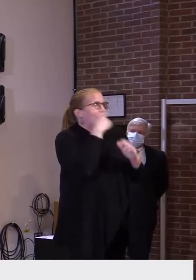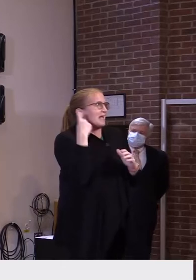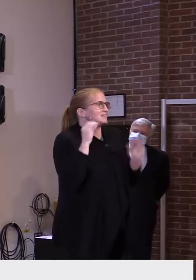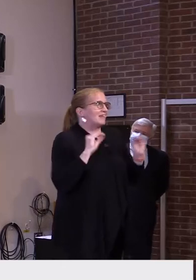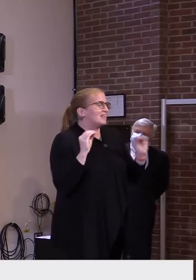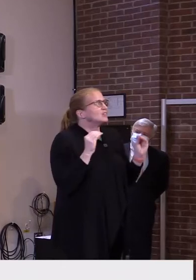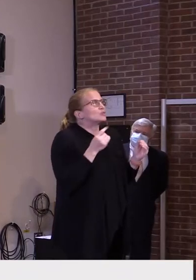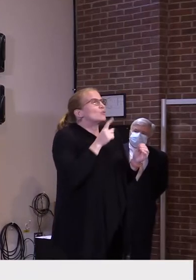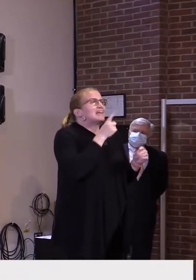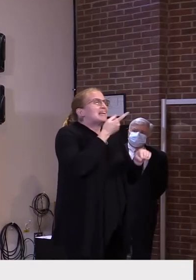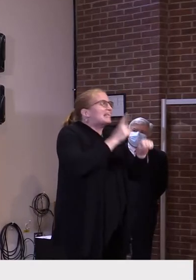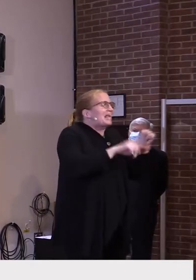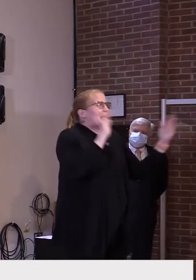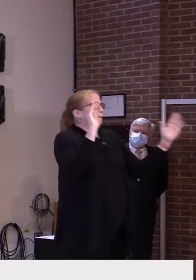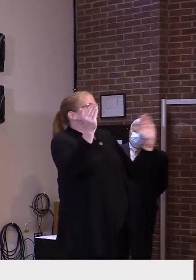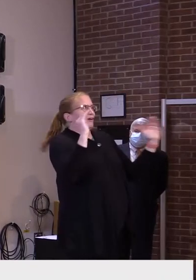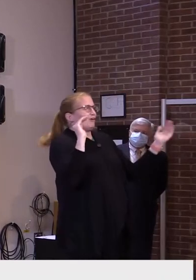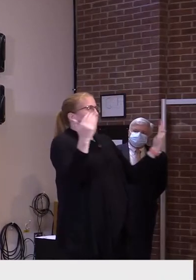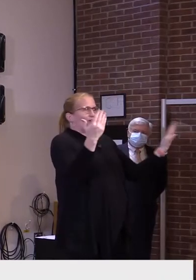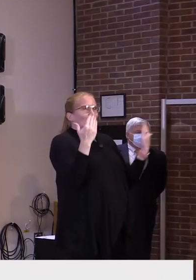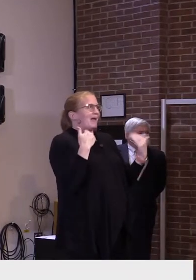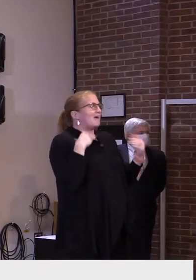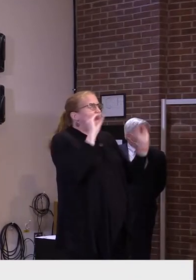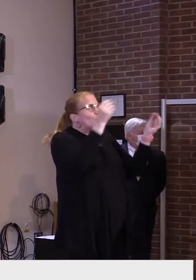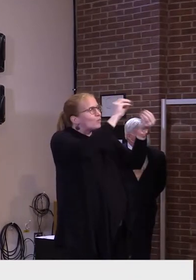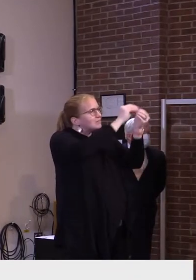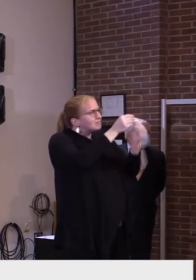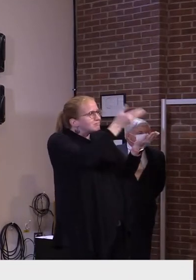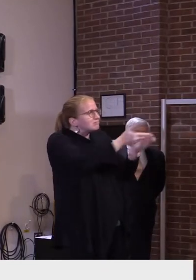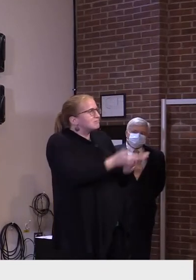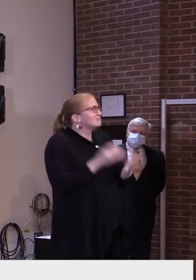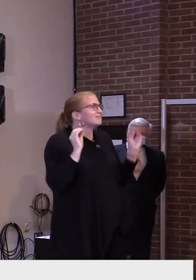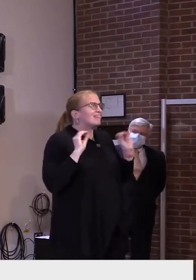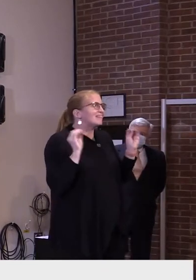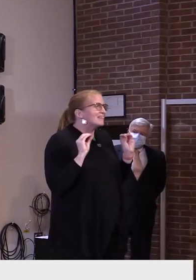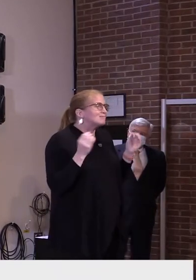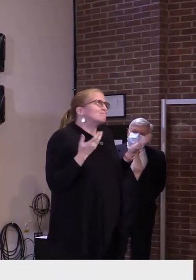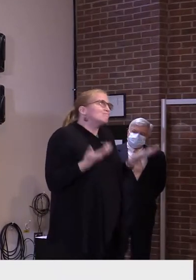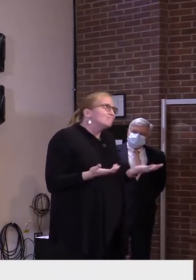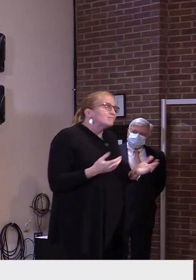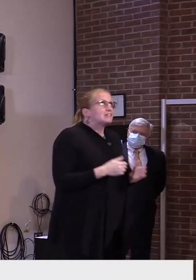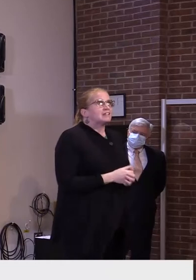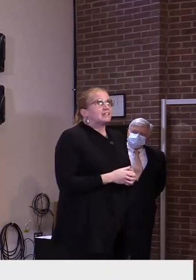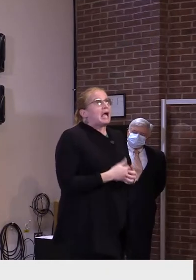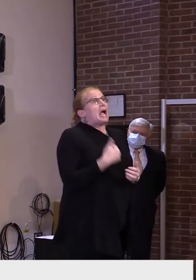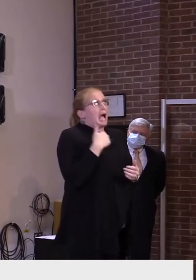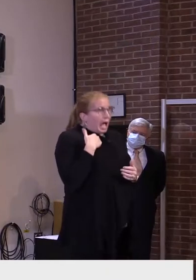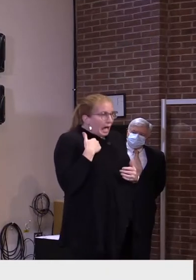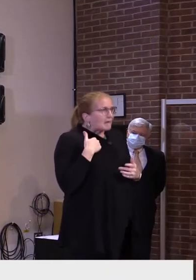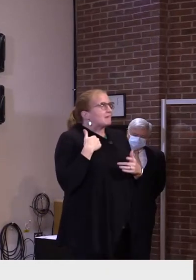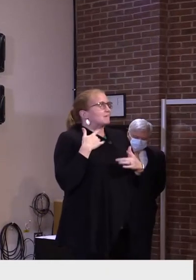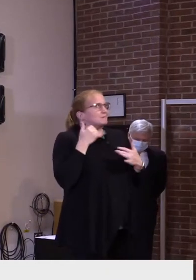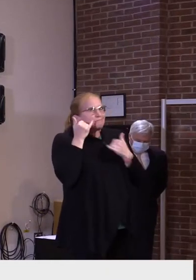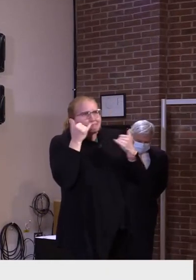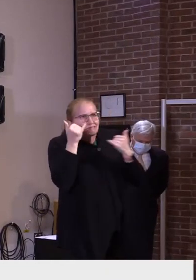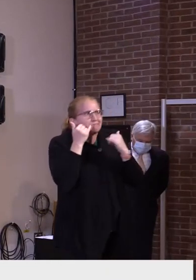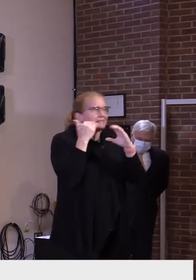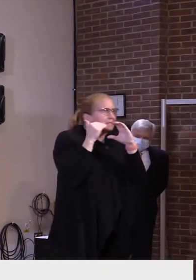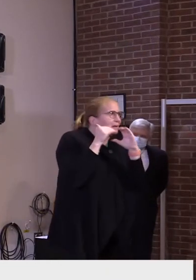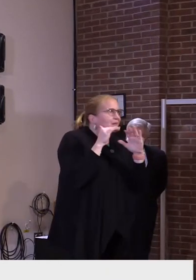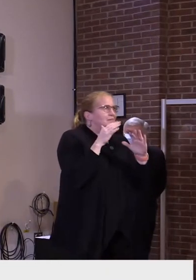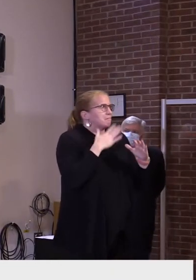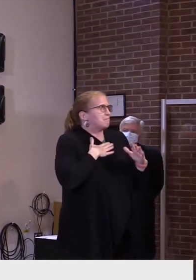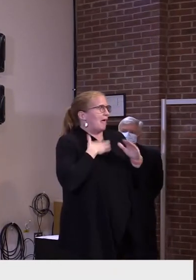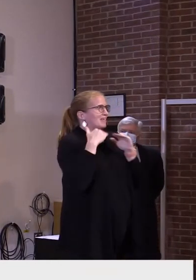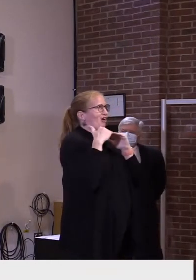successful that modality can be in this era. I've done a fair amount of emailing and phone calling to